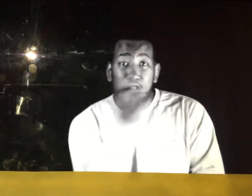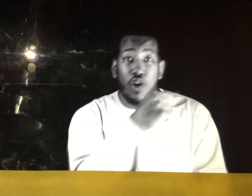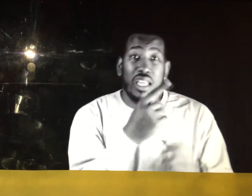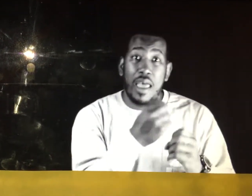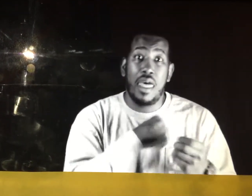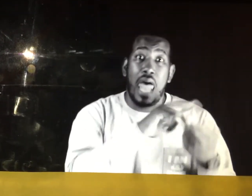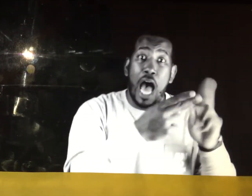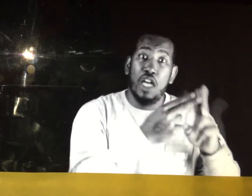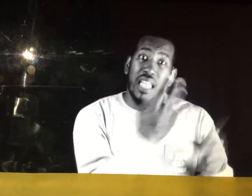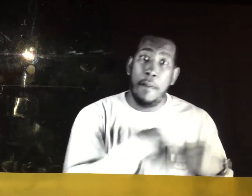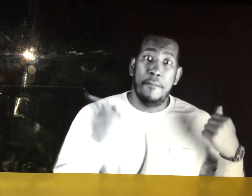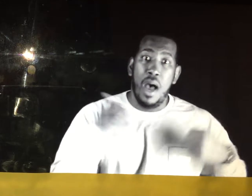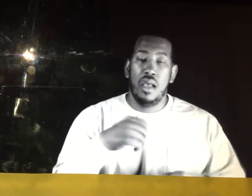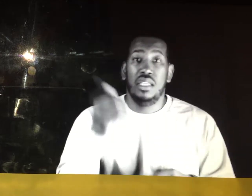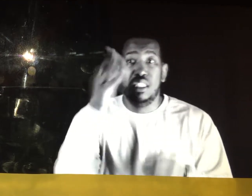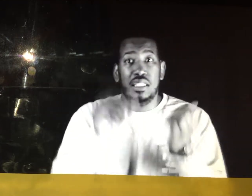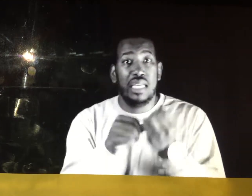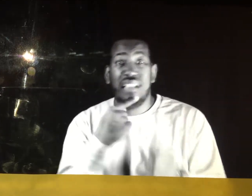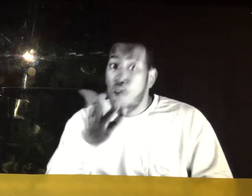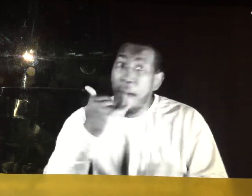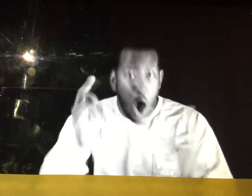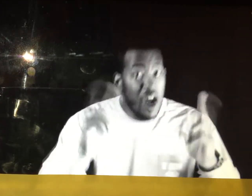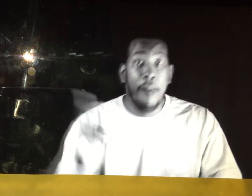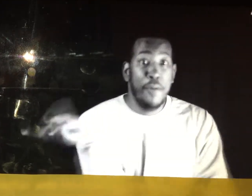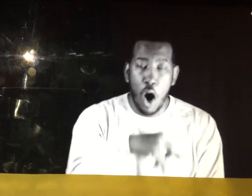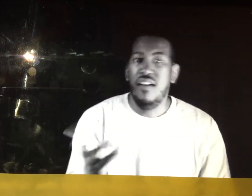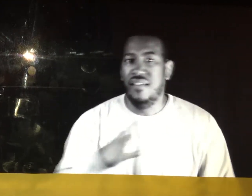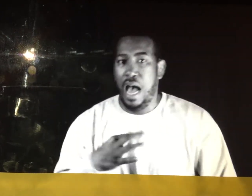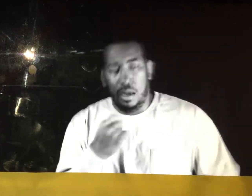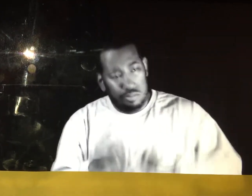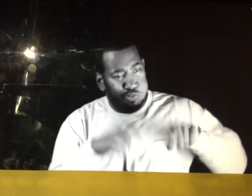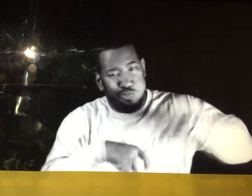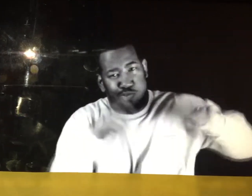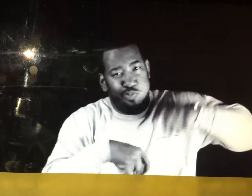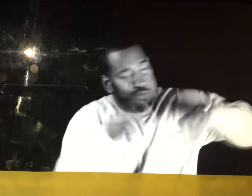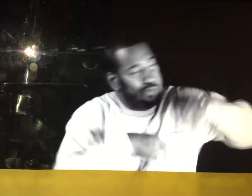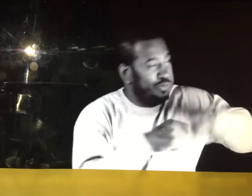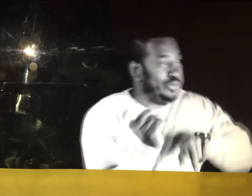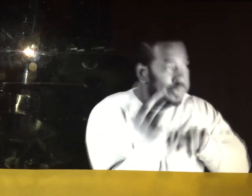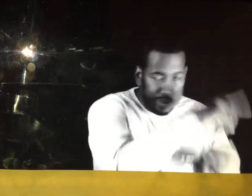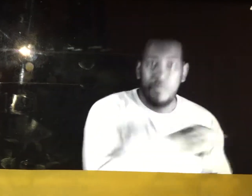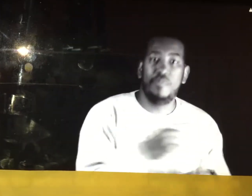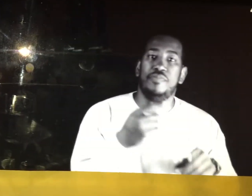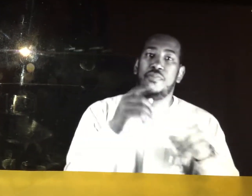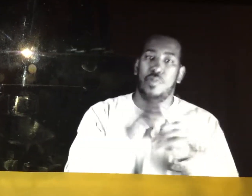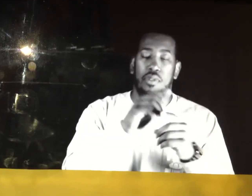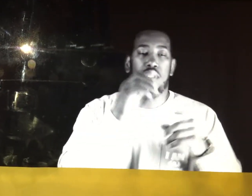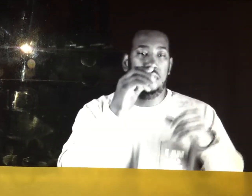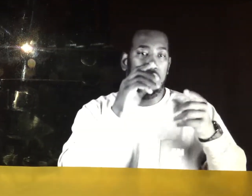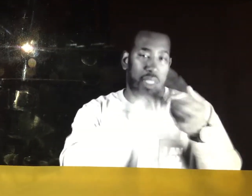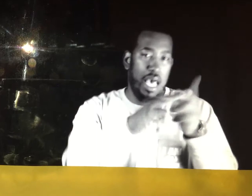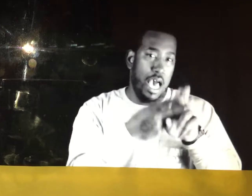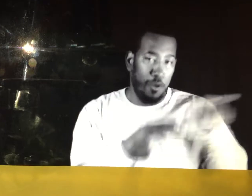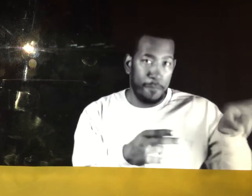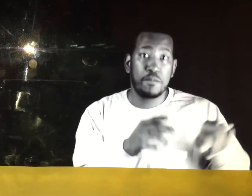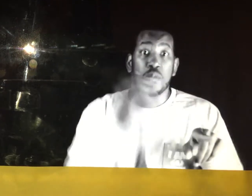backpack. I need to go and get it." The teacher's aide said, "Well, hurry, come on." So I ran over to get